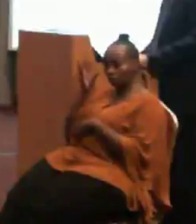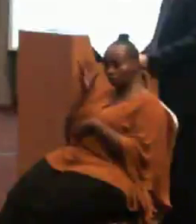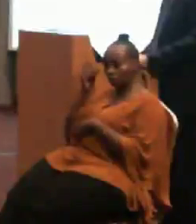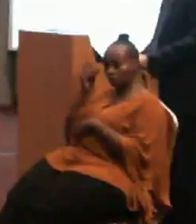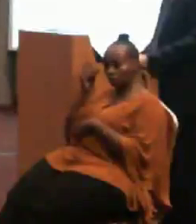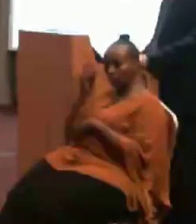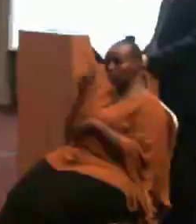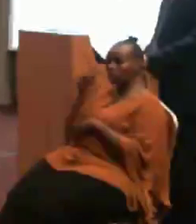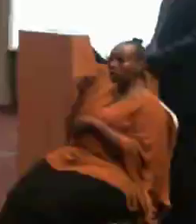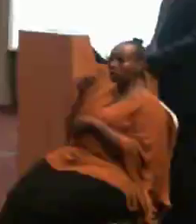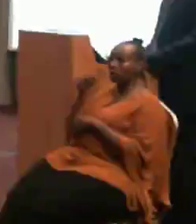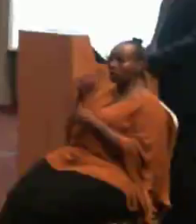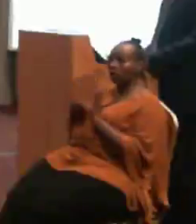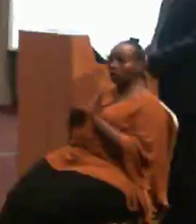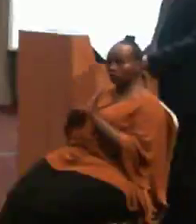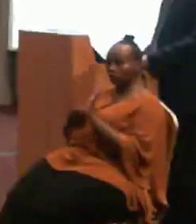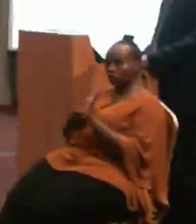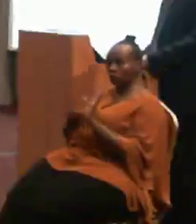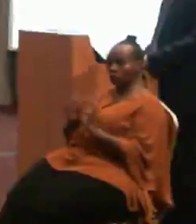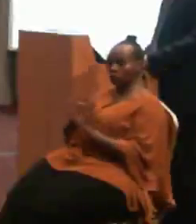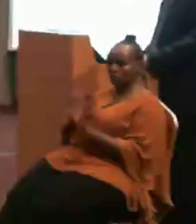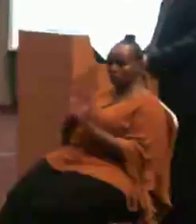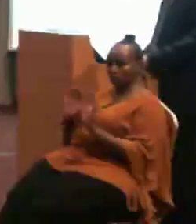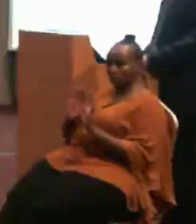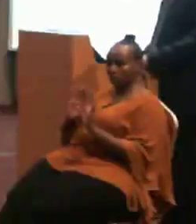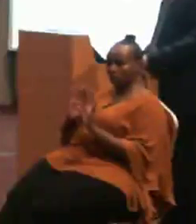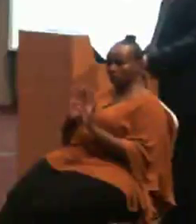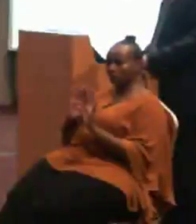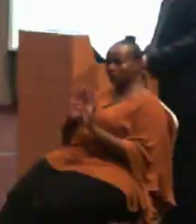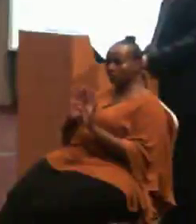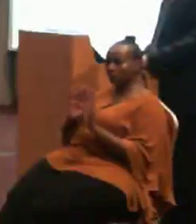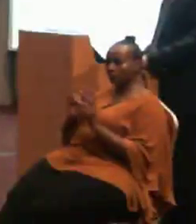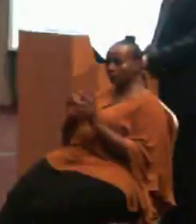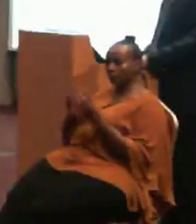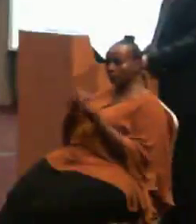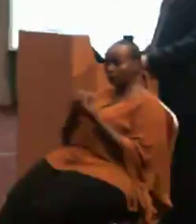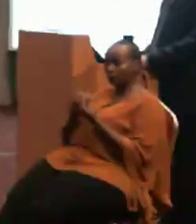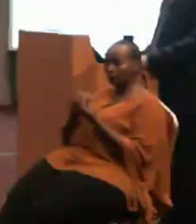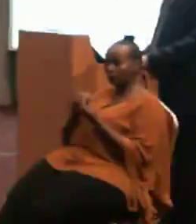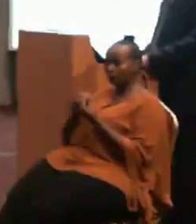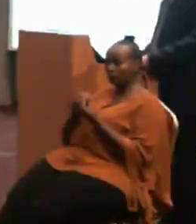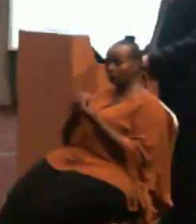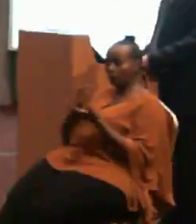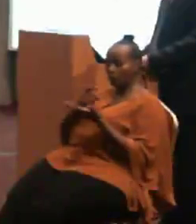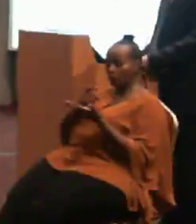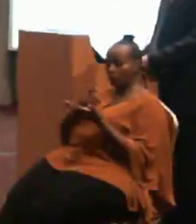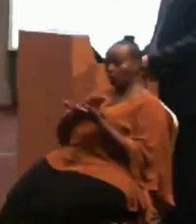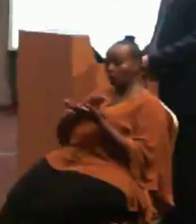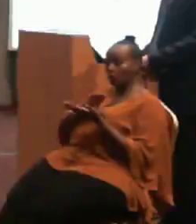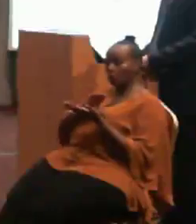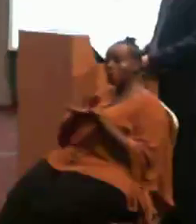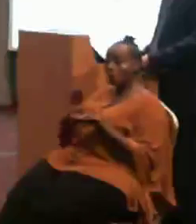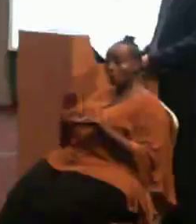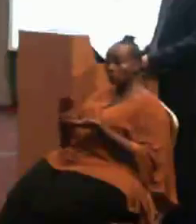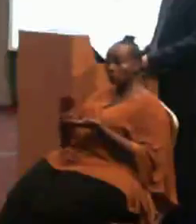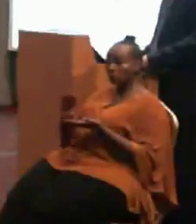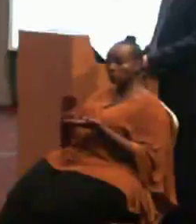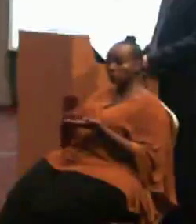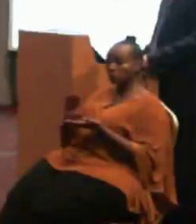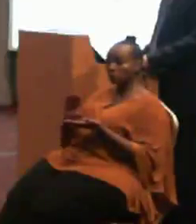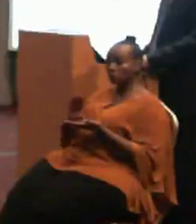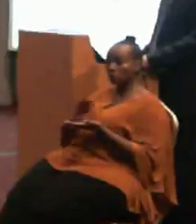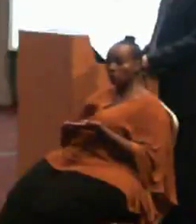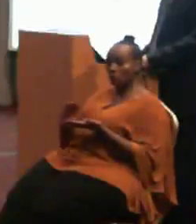information showing all the elements of the fixed cost or those assets that were